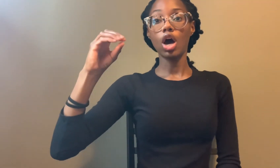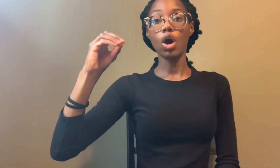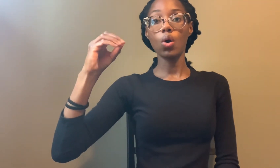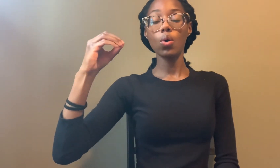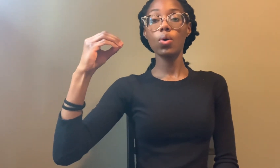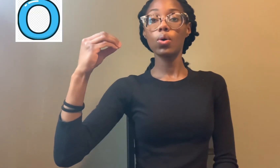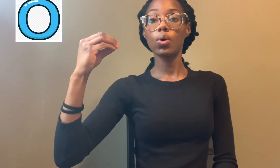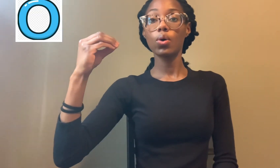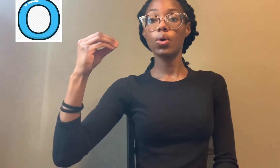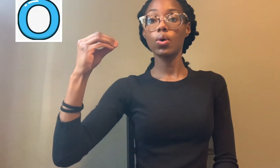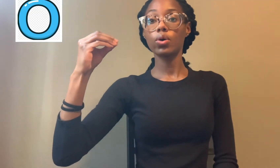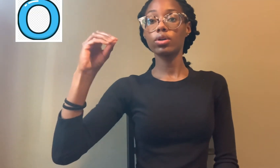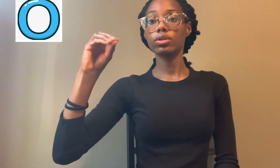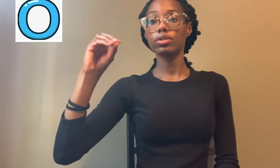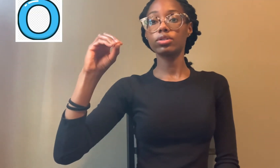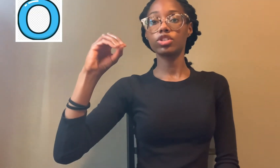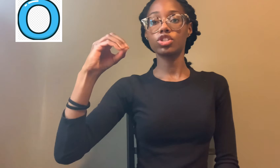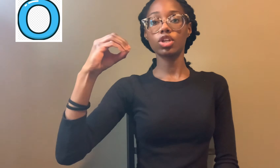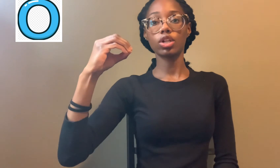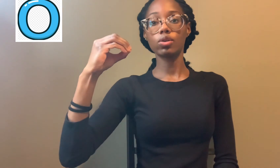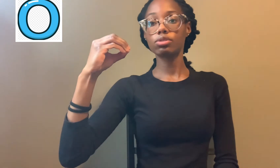O, just a closed O,